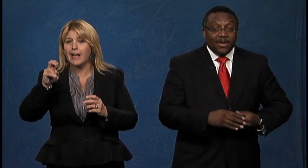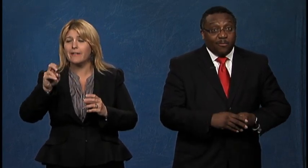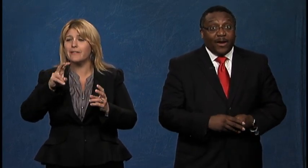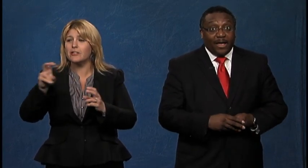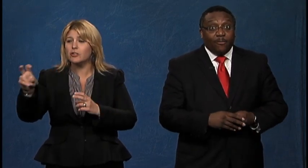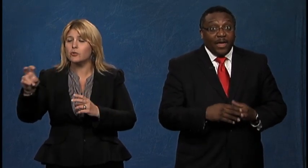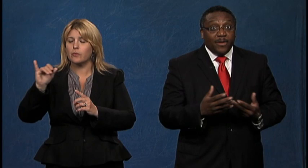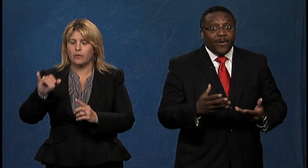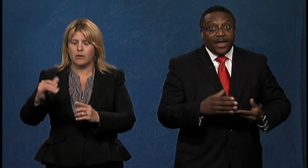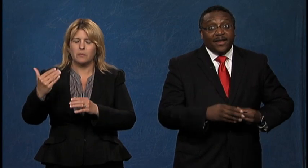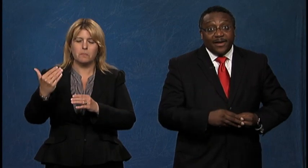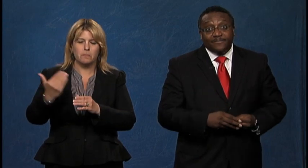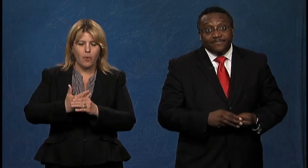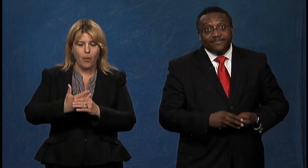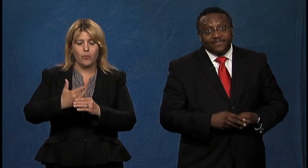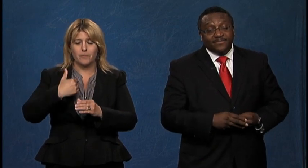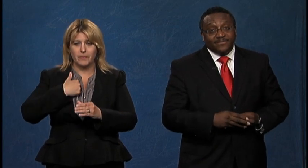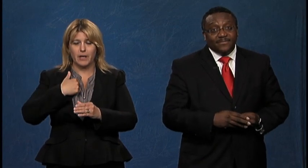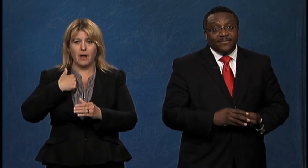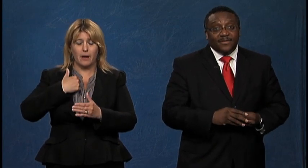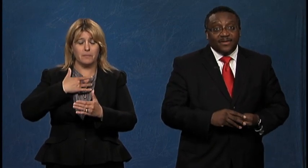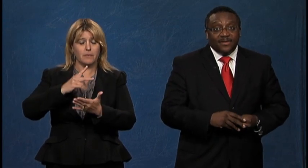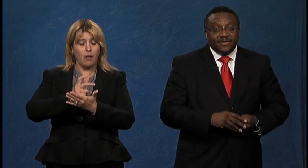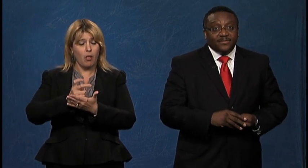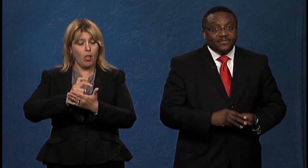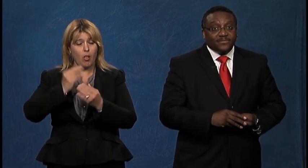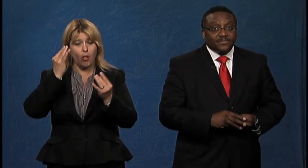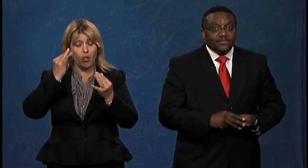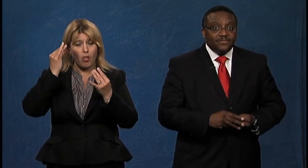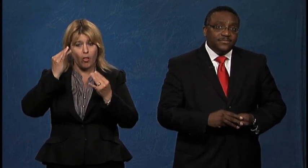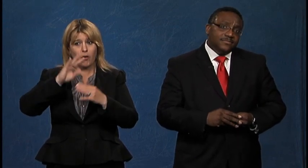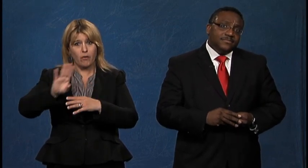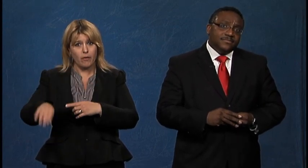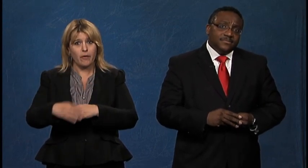that keep me awake at night.